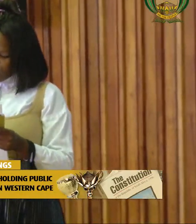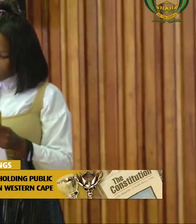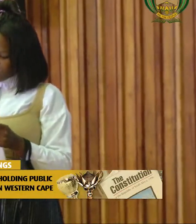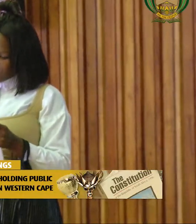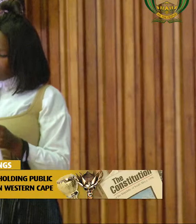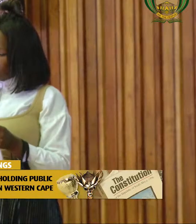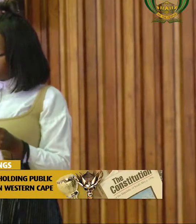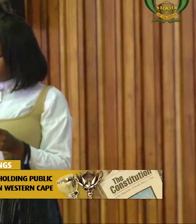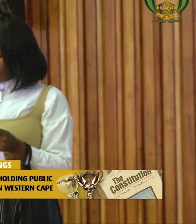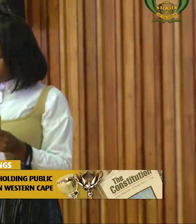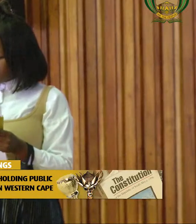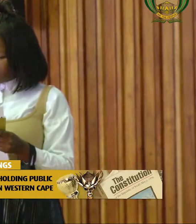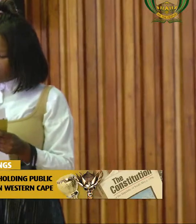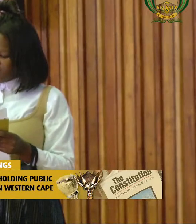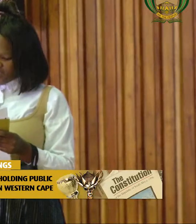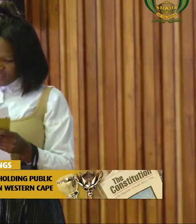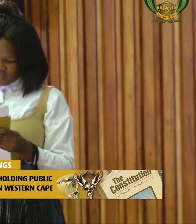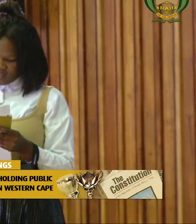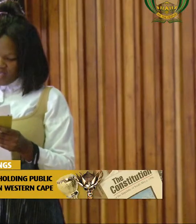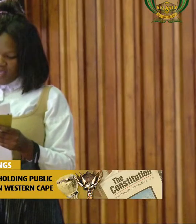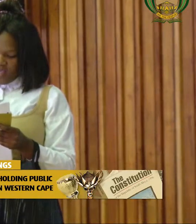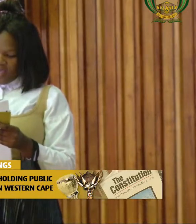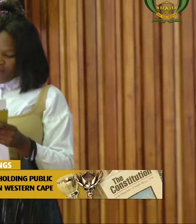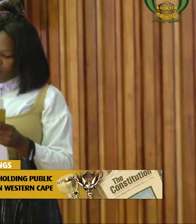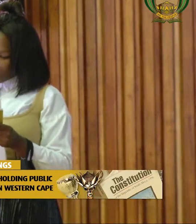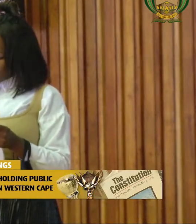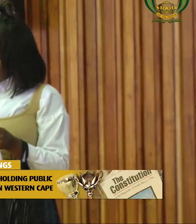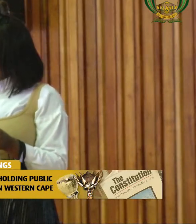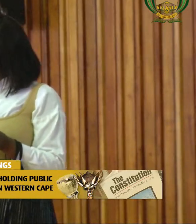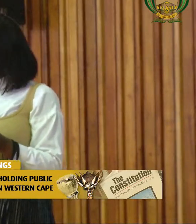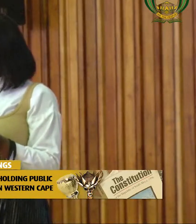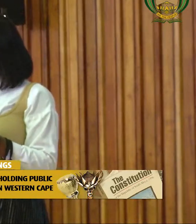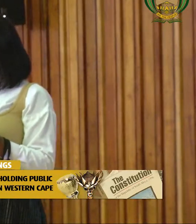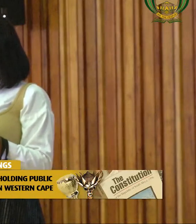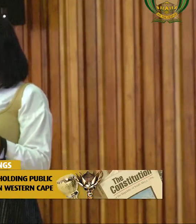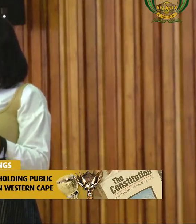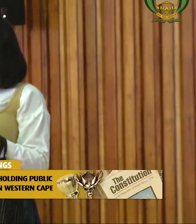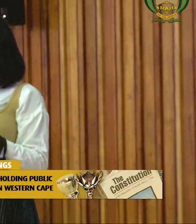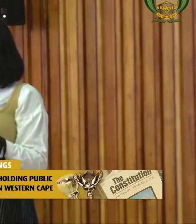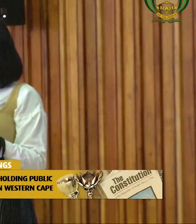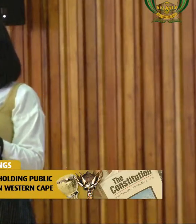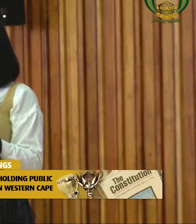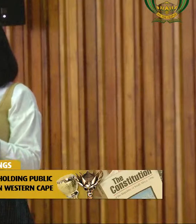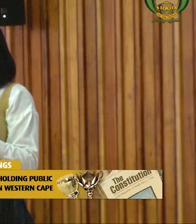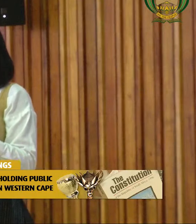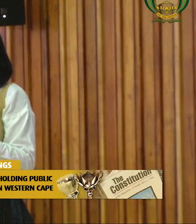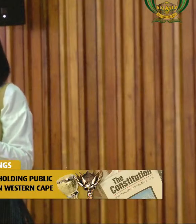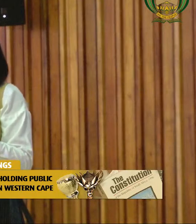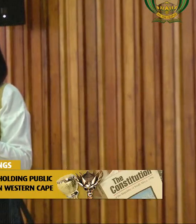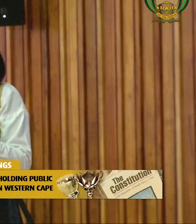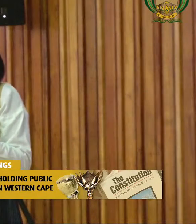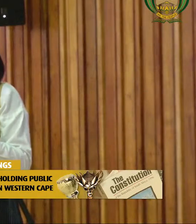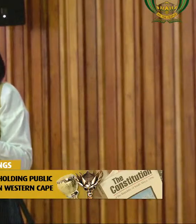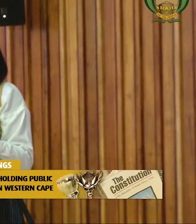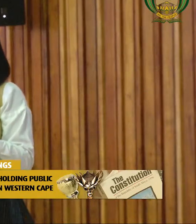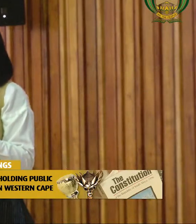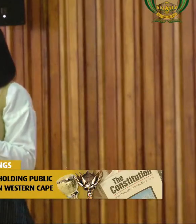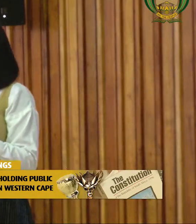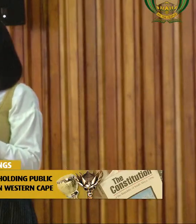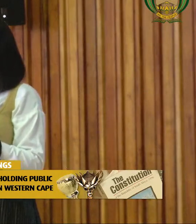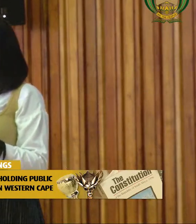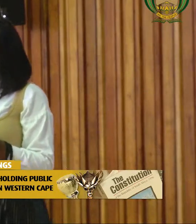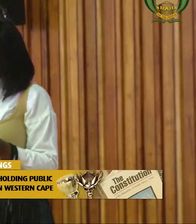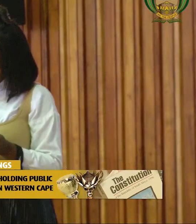They're always stating to be seeking leaders and people from the Parliament to stand for the communities, but that's why they are there.